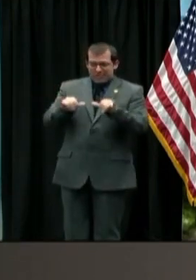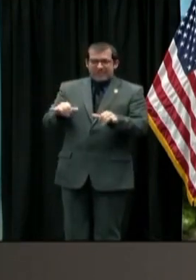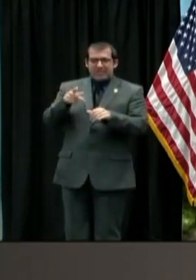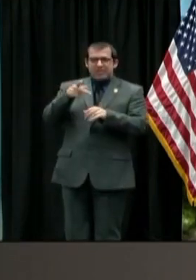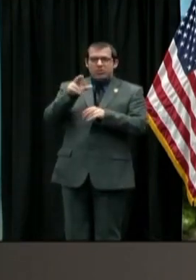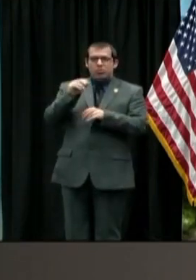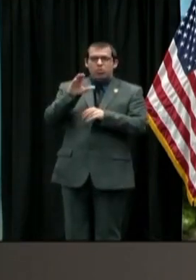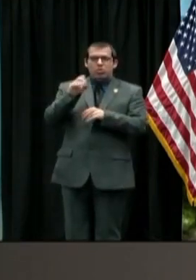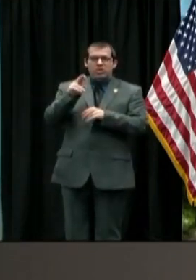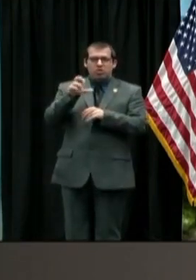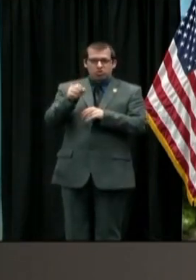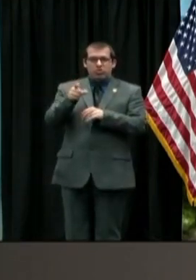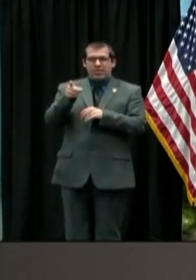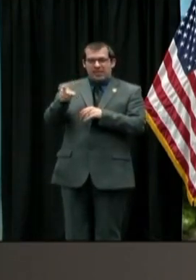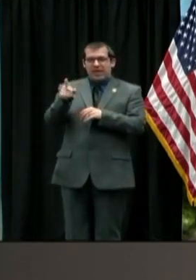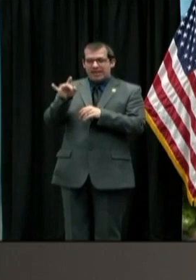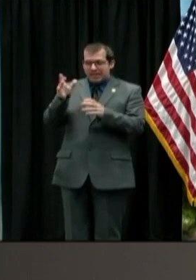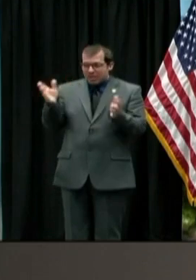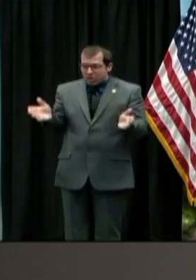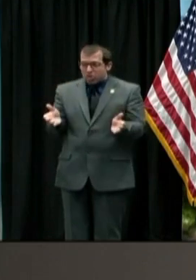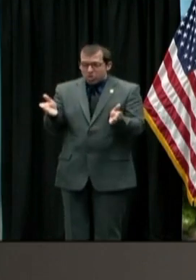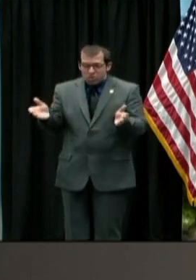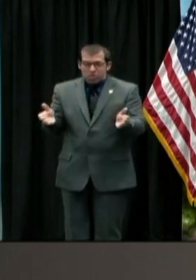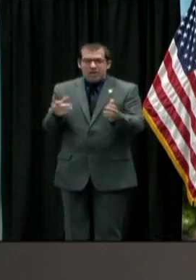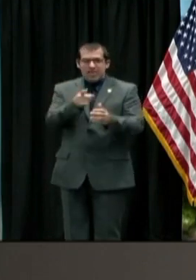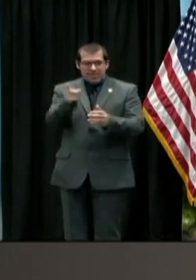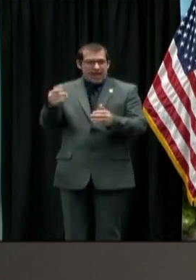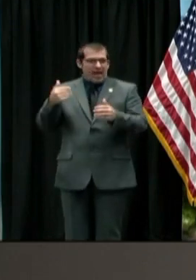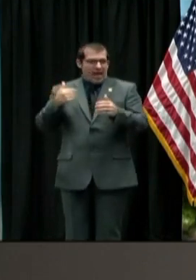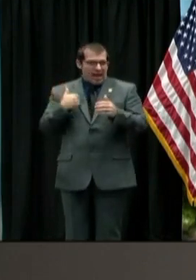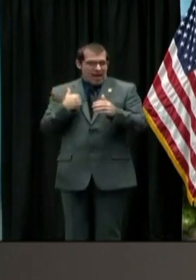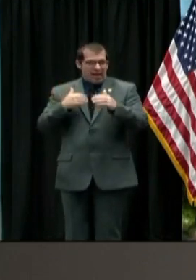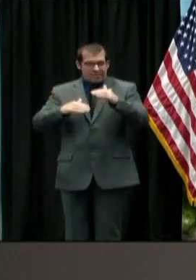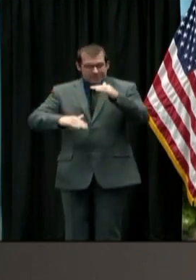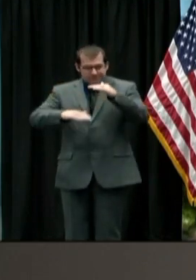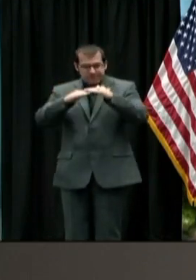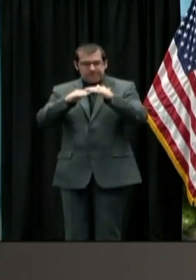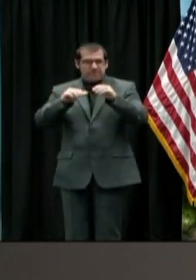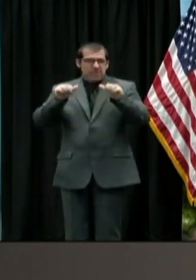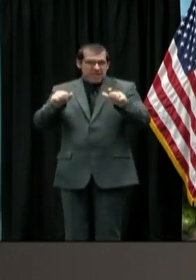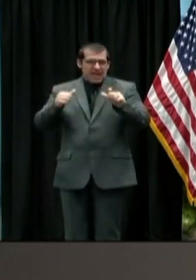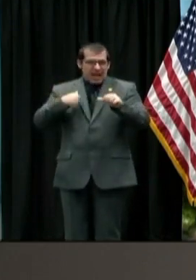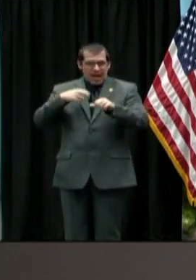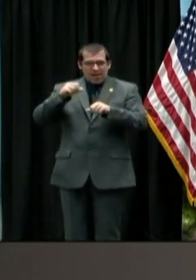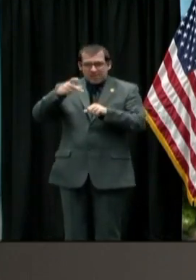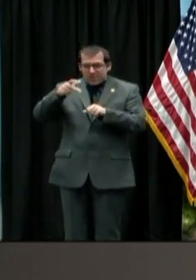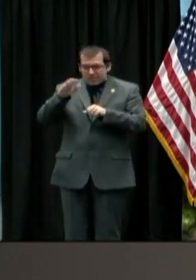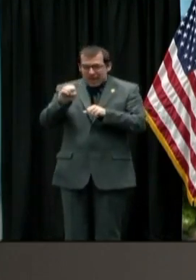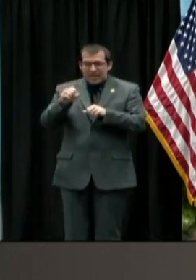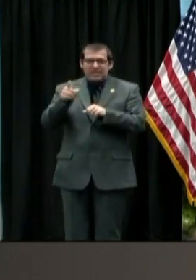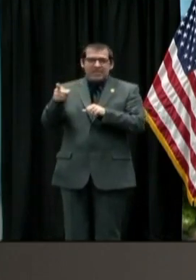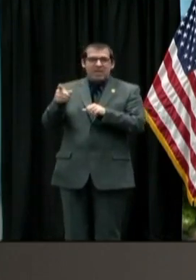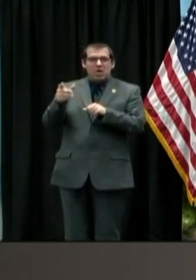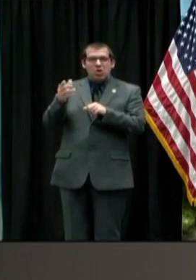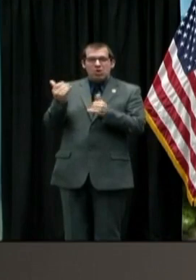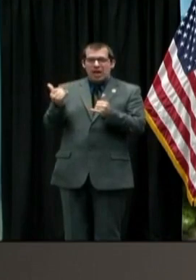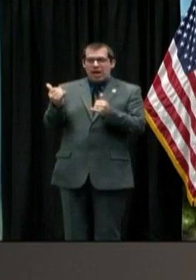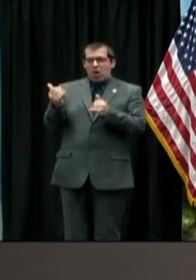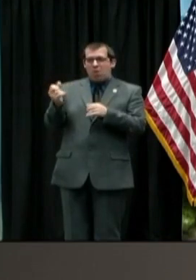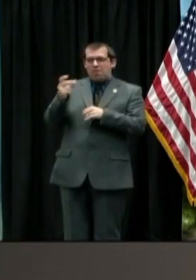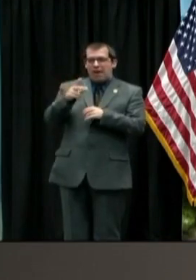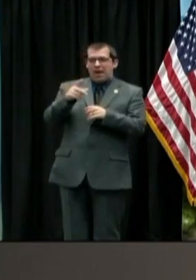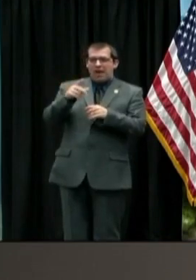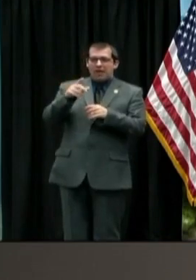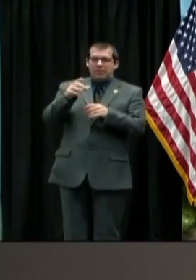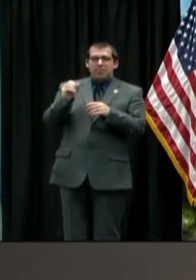by the way, they've encouraged, they have the capacity, they're doing it, they're back to 85% of what